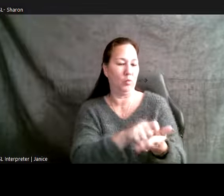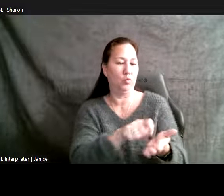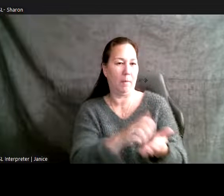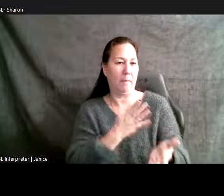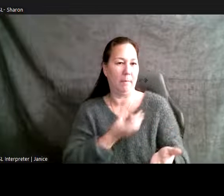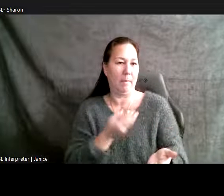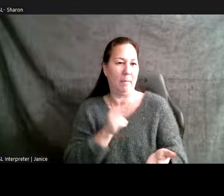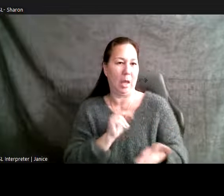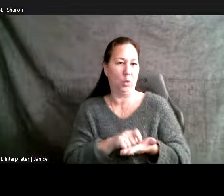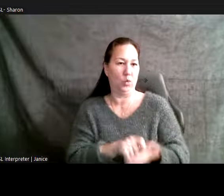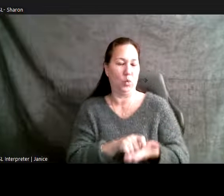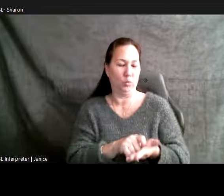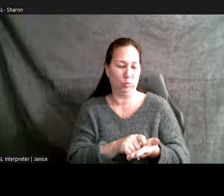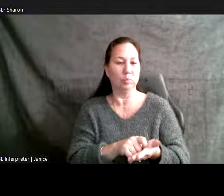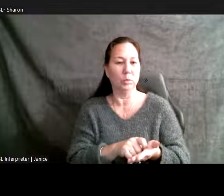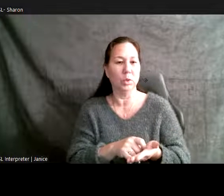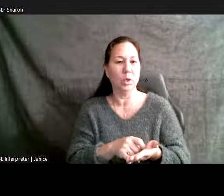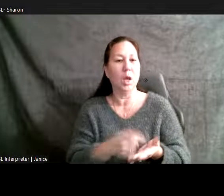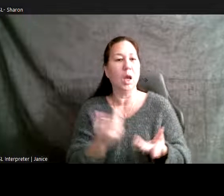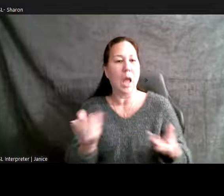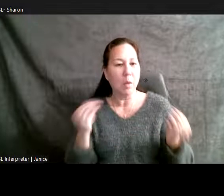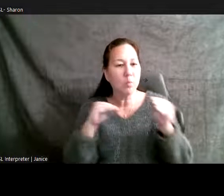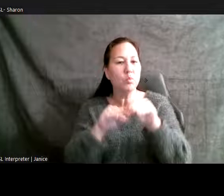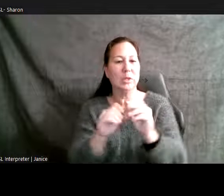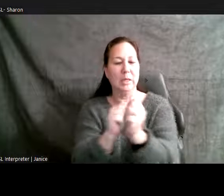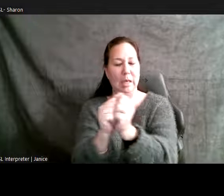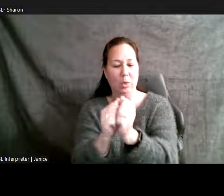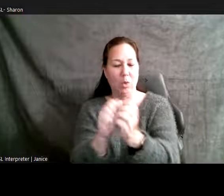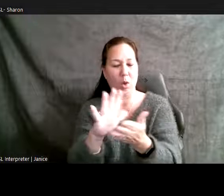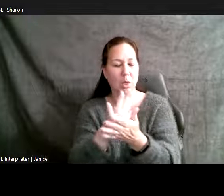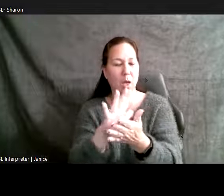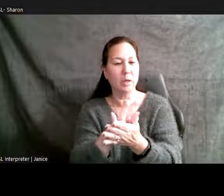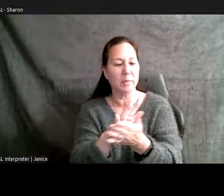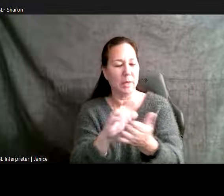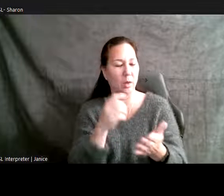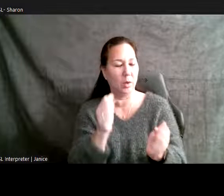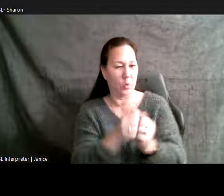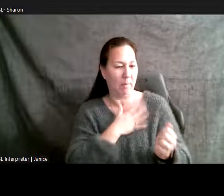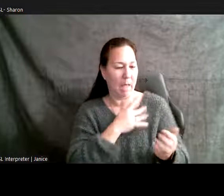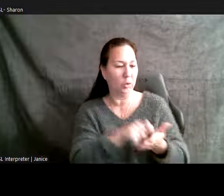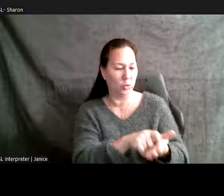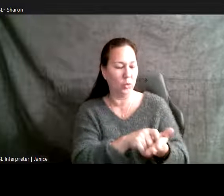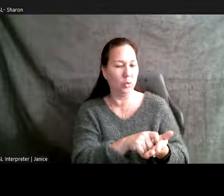a document that's highlighting the things that we are finding